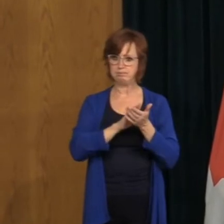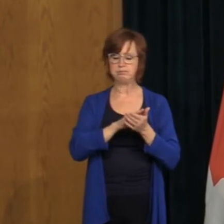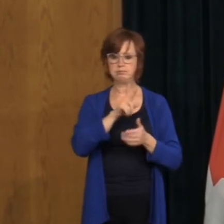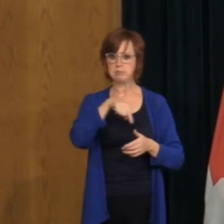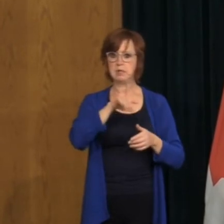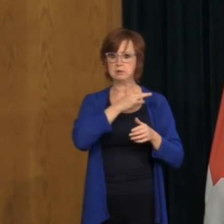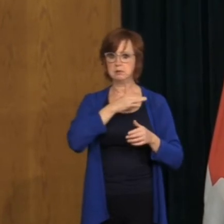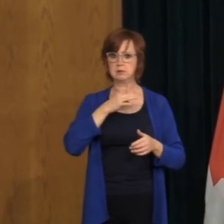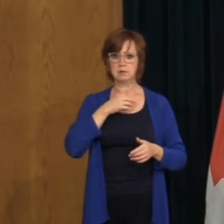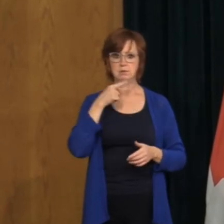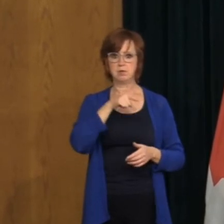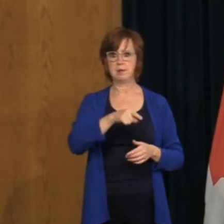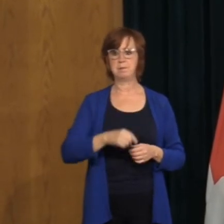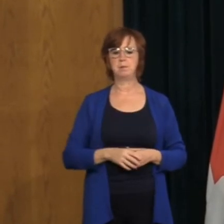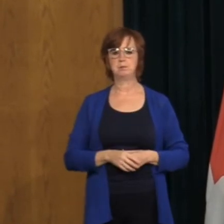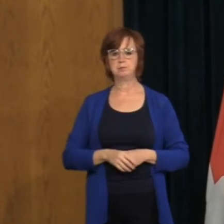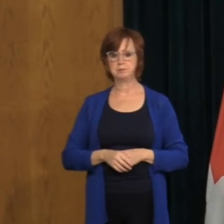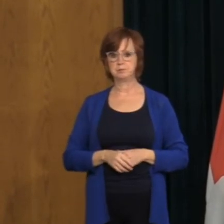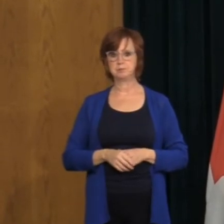that we have across this province.